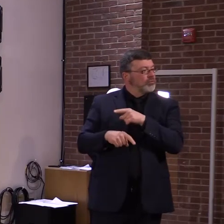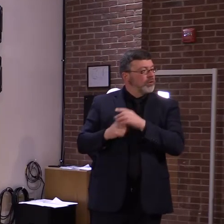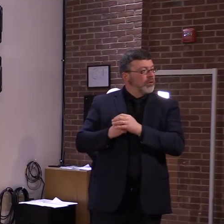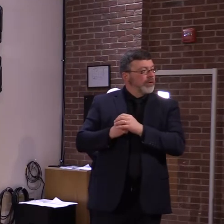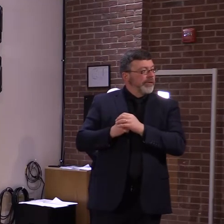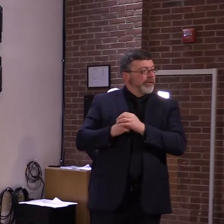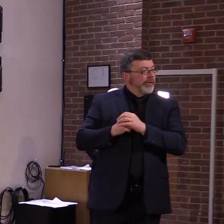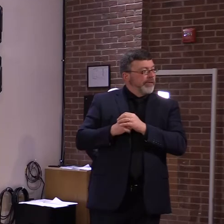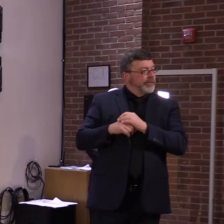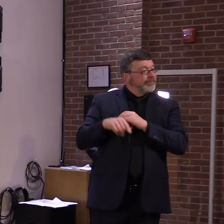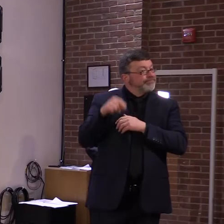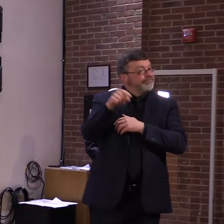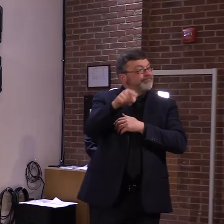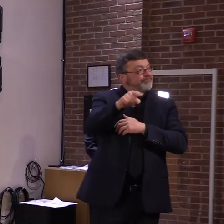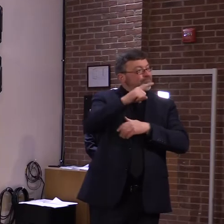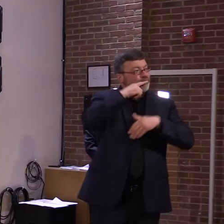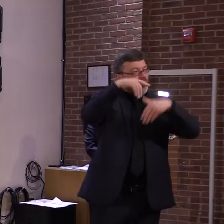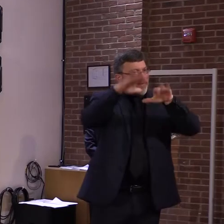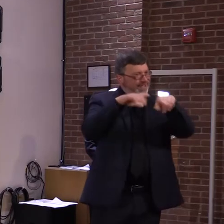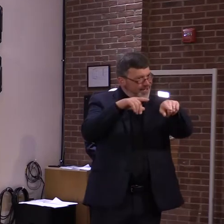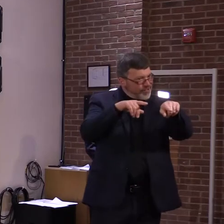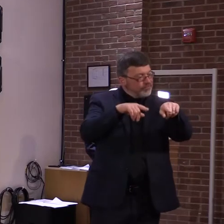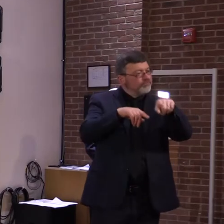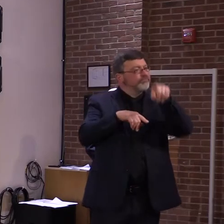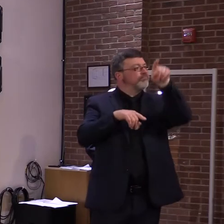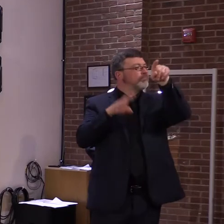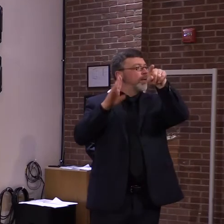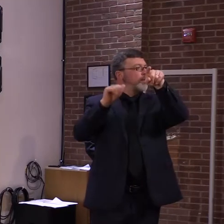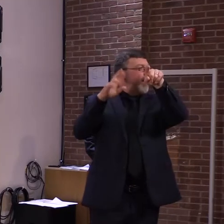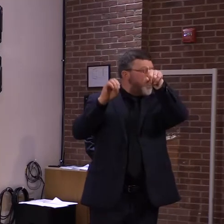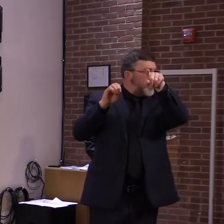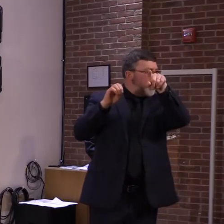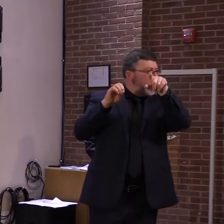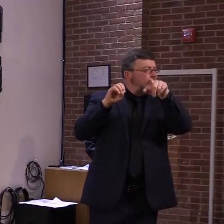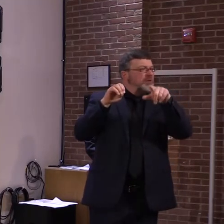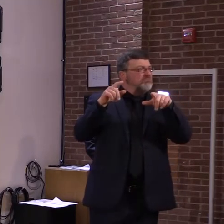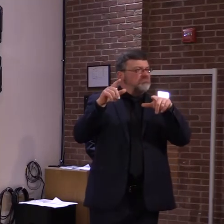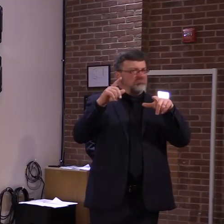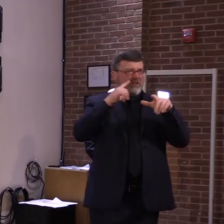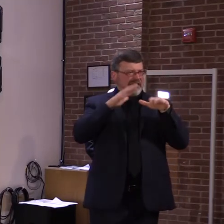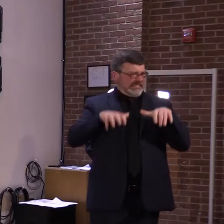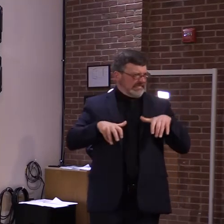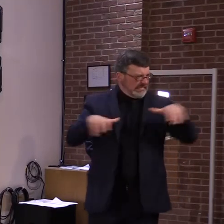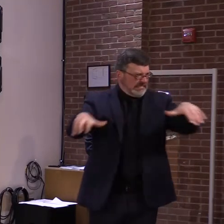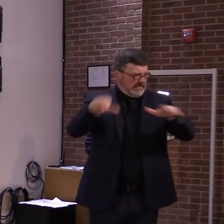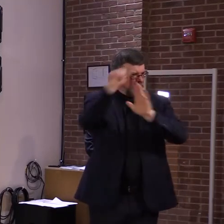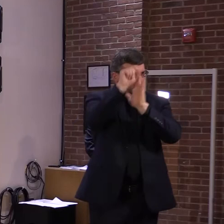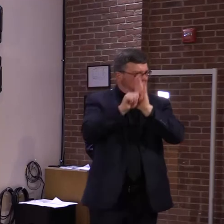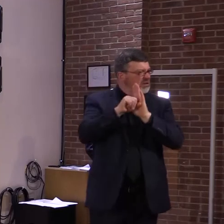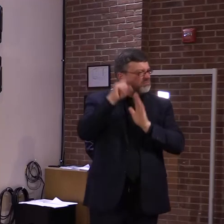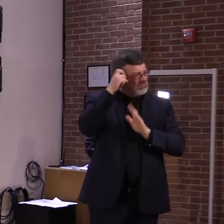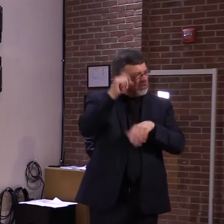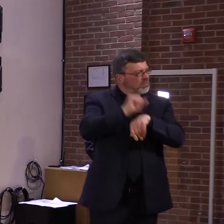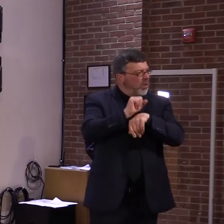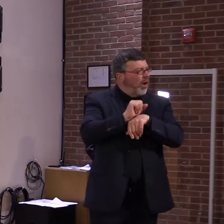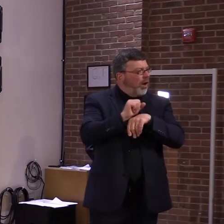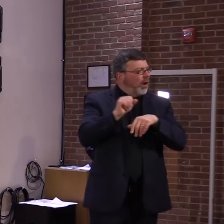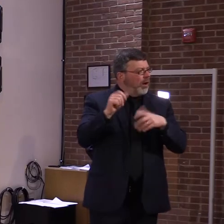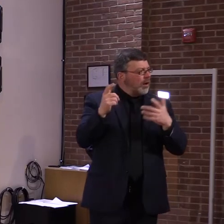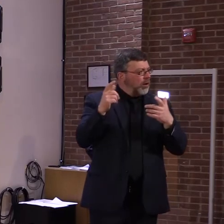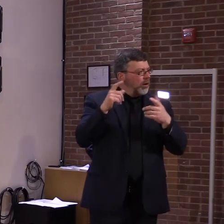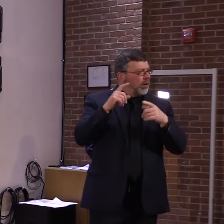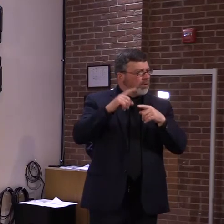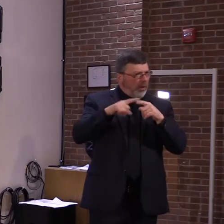Waterbury, among others, that have a significant state workforce that are not there now, they've gotten hit hard by by